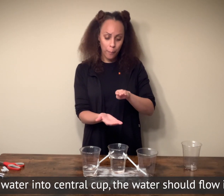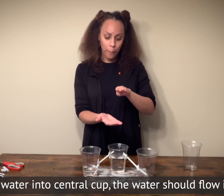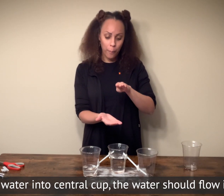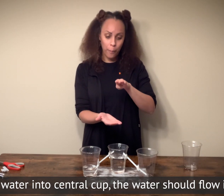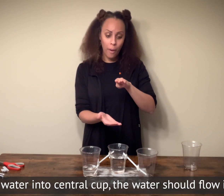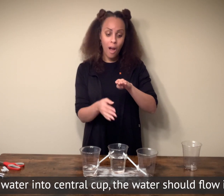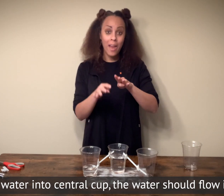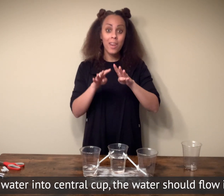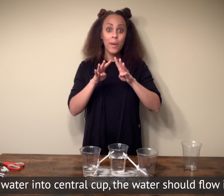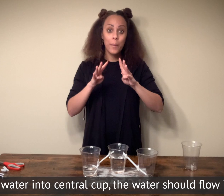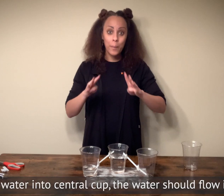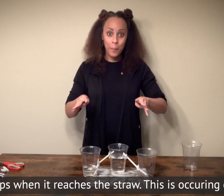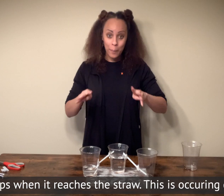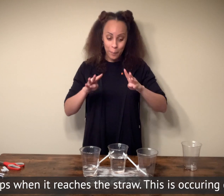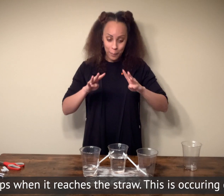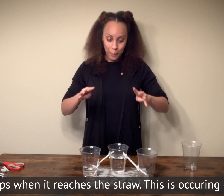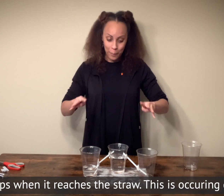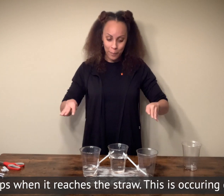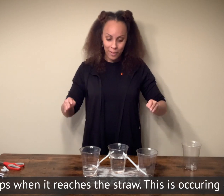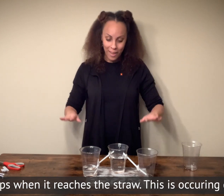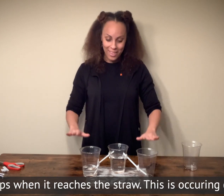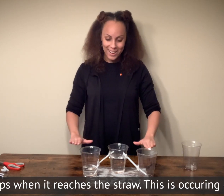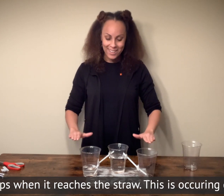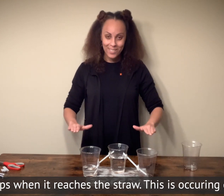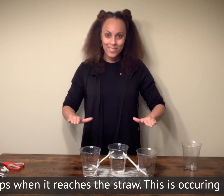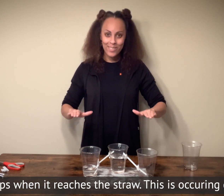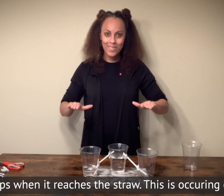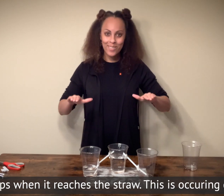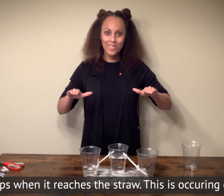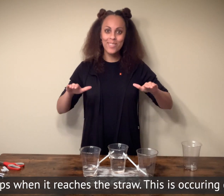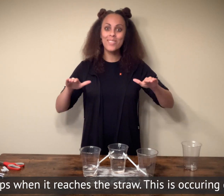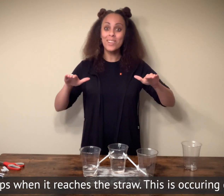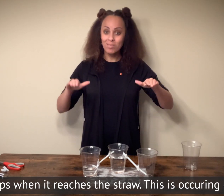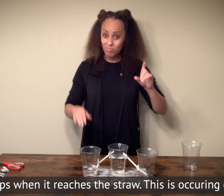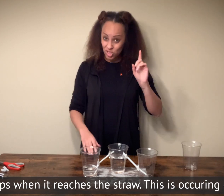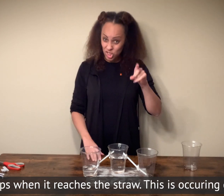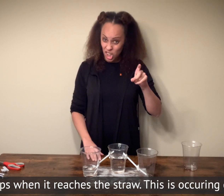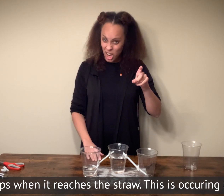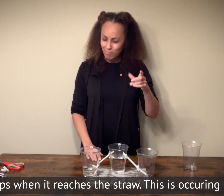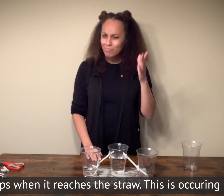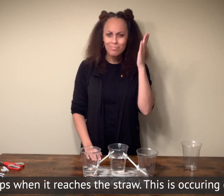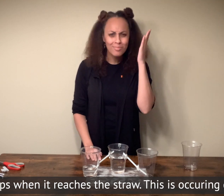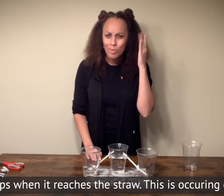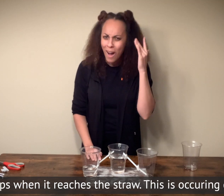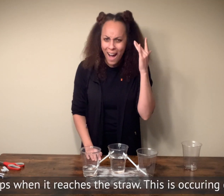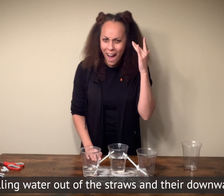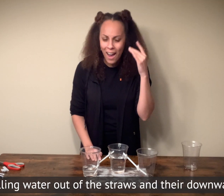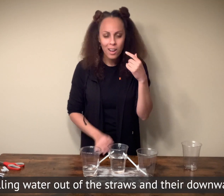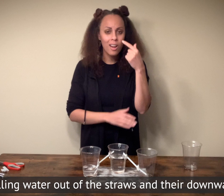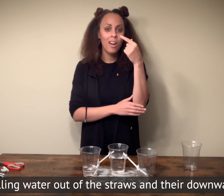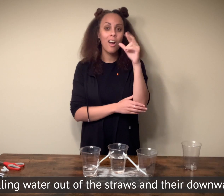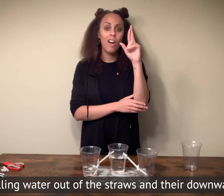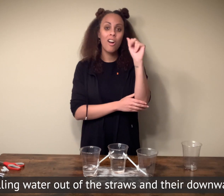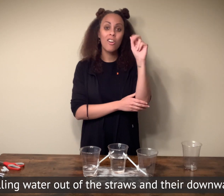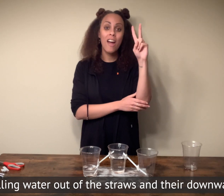cup, the water should overflow into the 2 cups when it reaches the straws. This is occurring